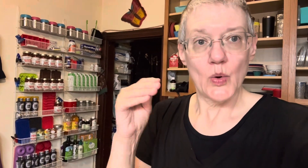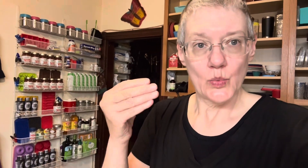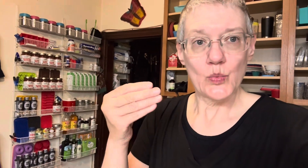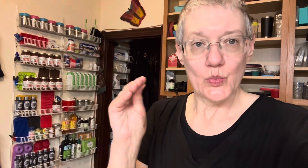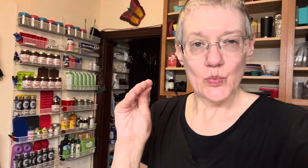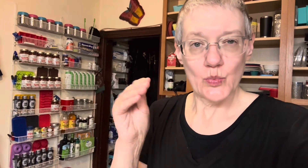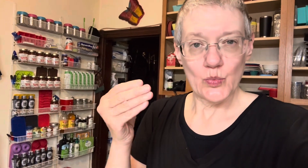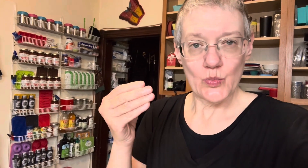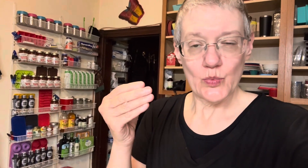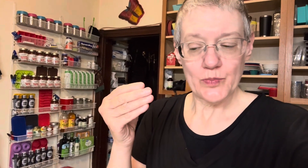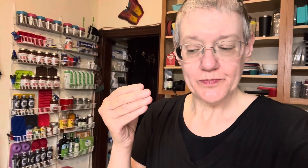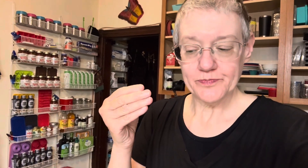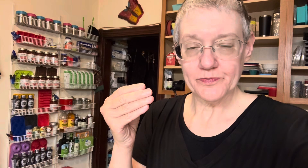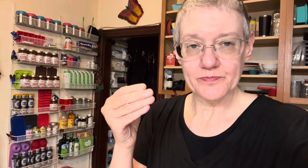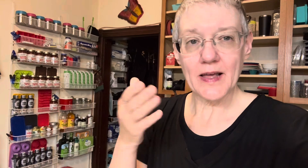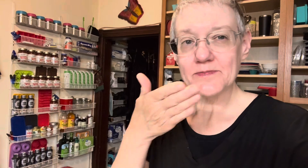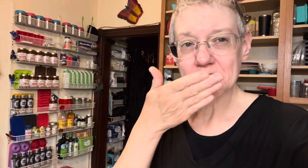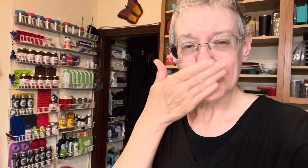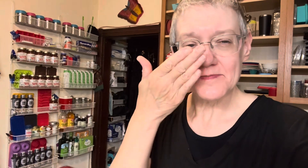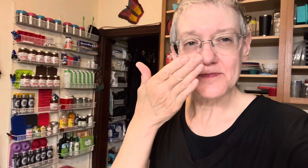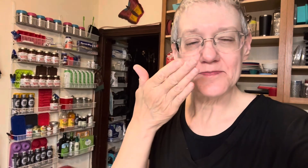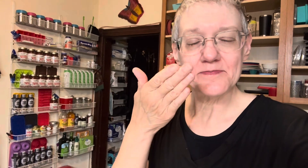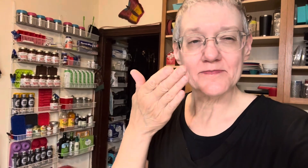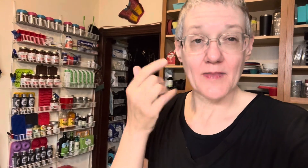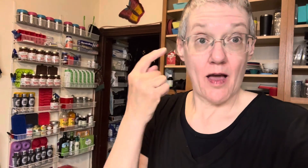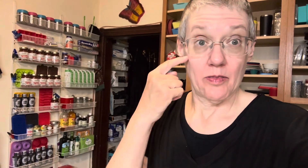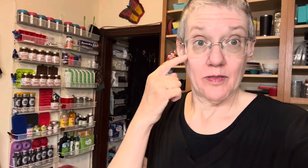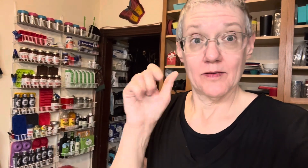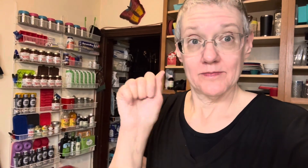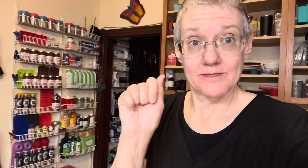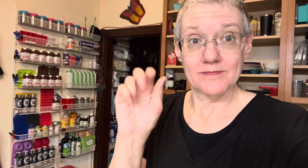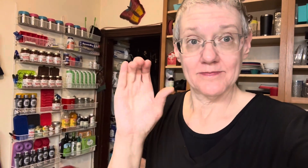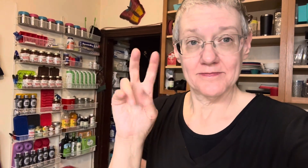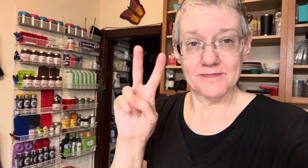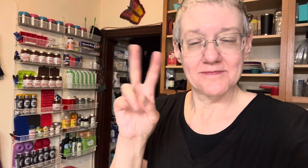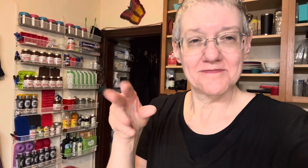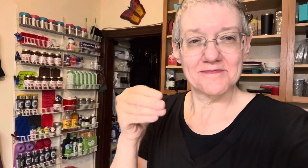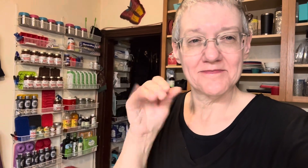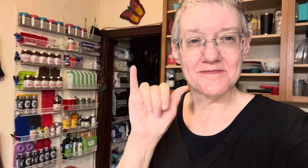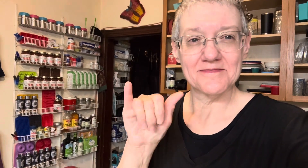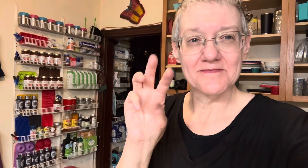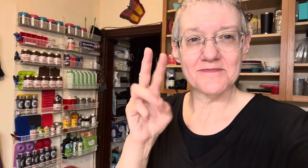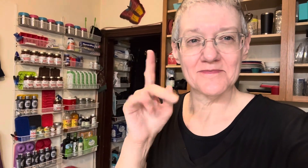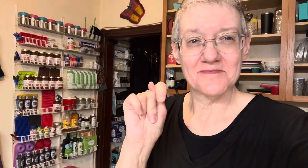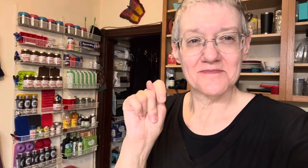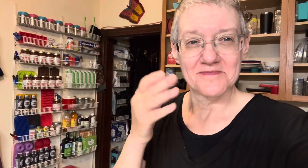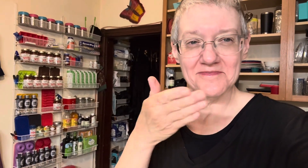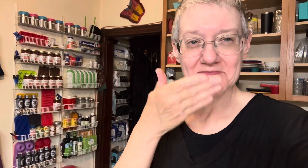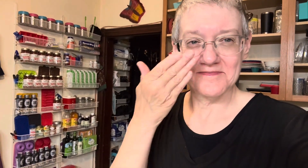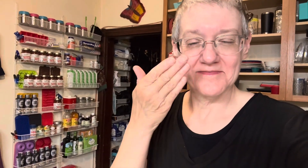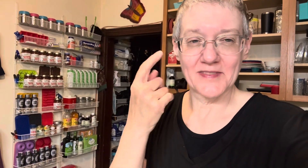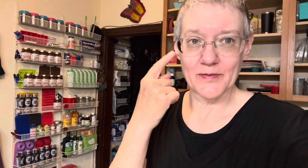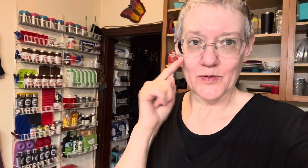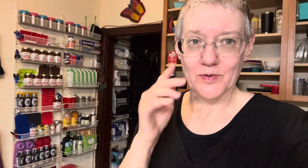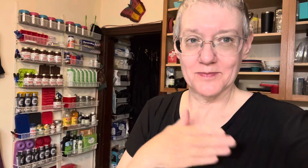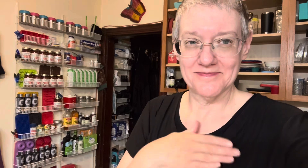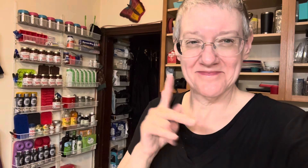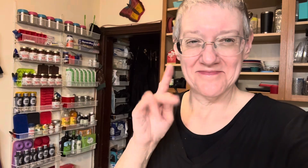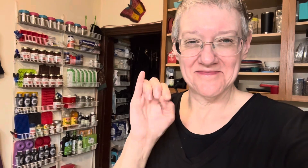They're nice and flexible, and I think they have a wheat smell. That's the